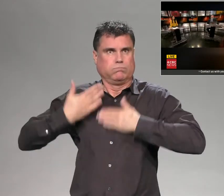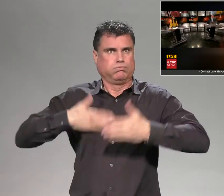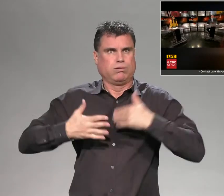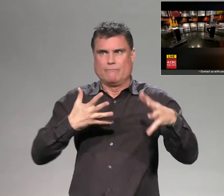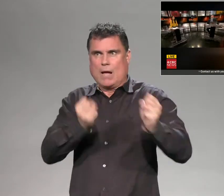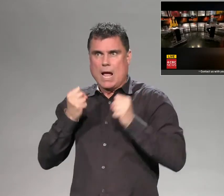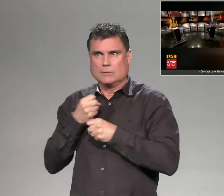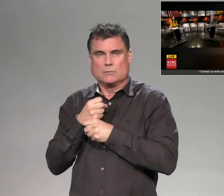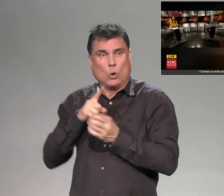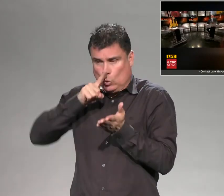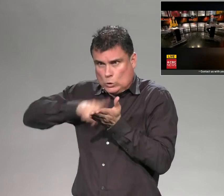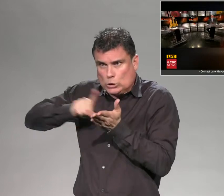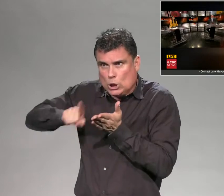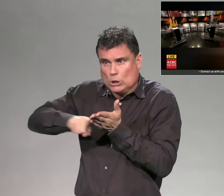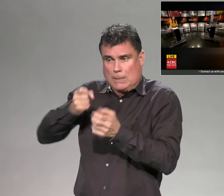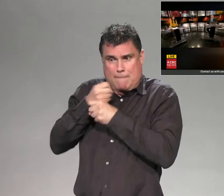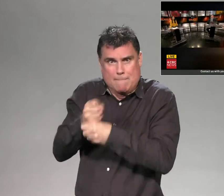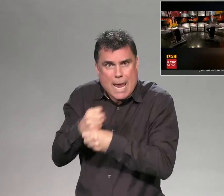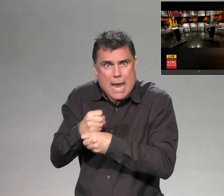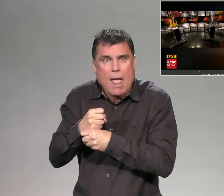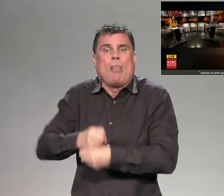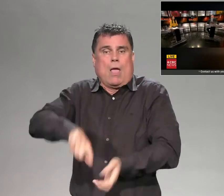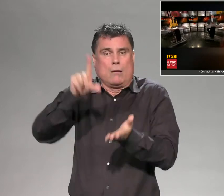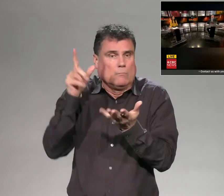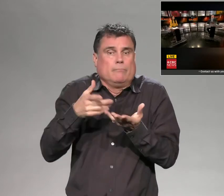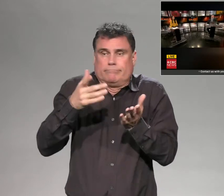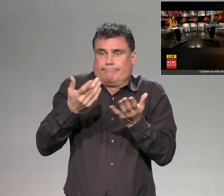long-term effects, or do you just dismiss those out of hand?